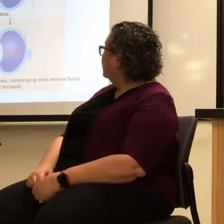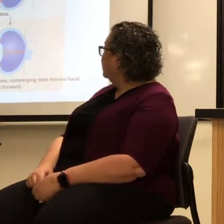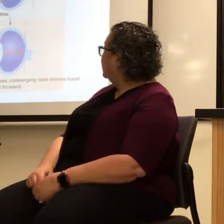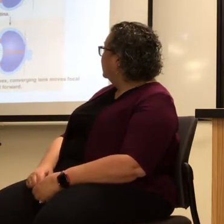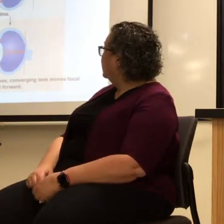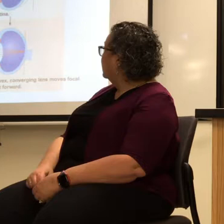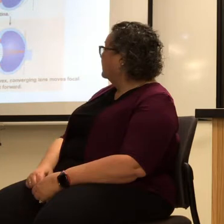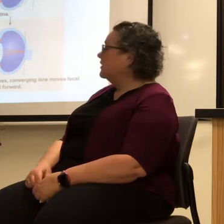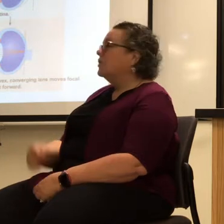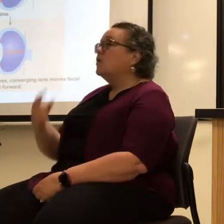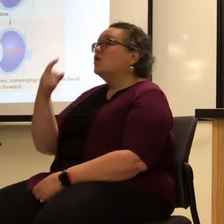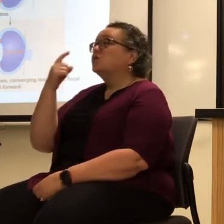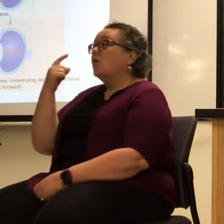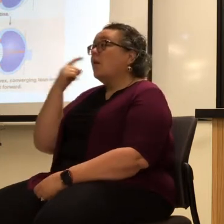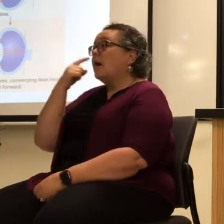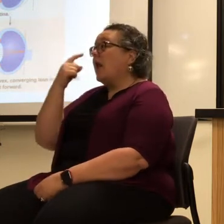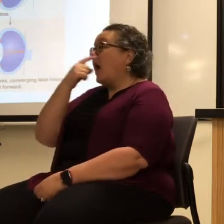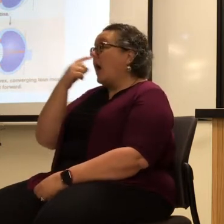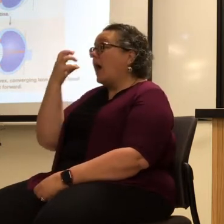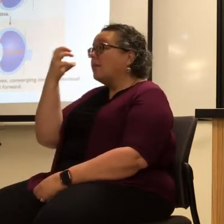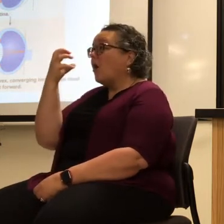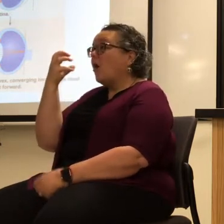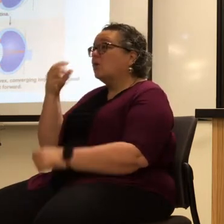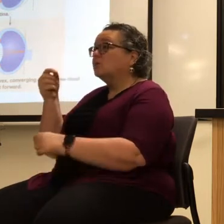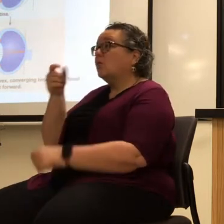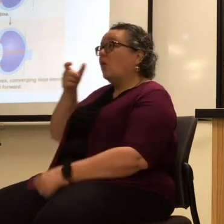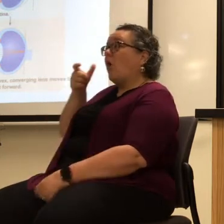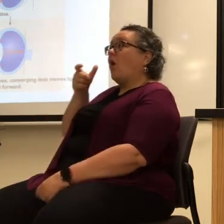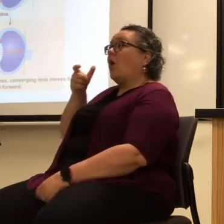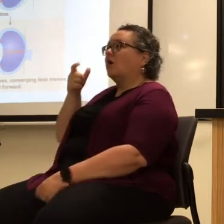So one eyeball is too long, one eyeball is too short.